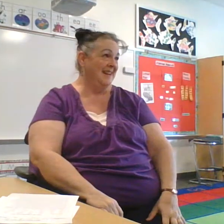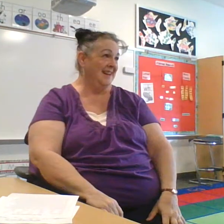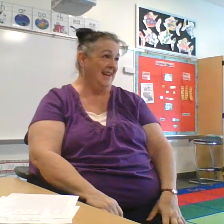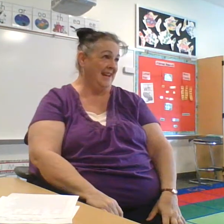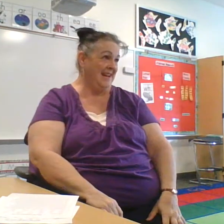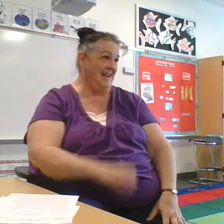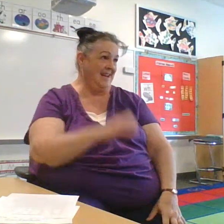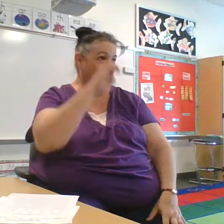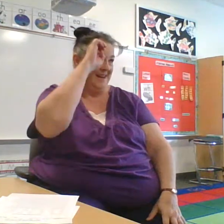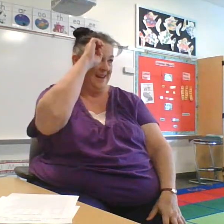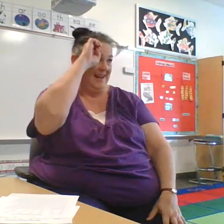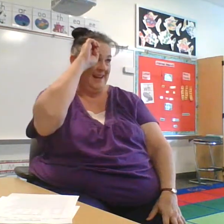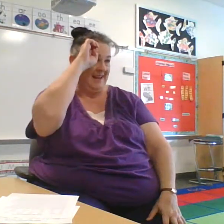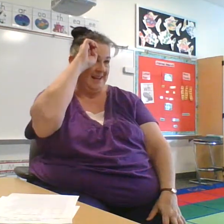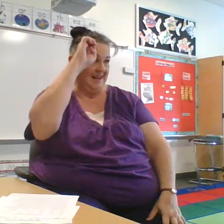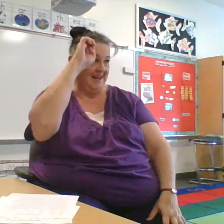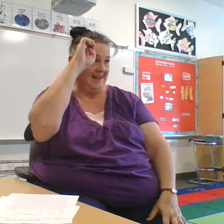He, You wanna try? he